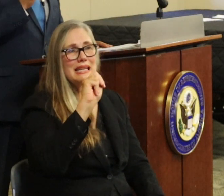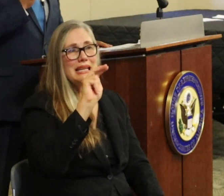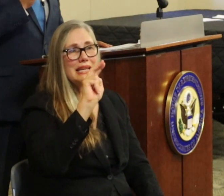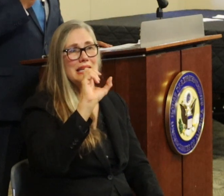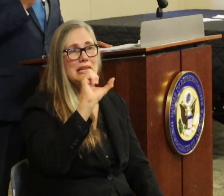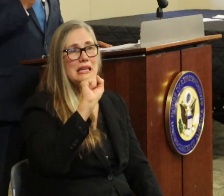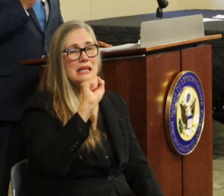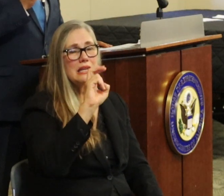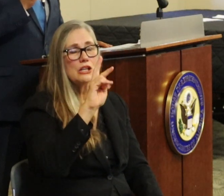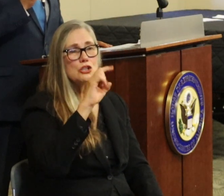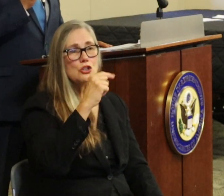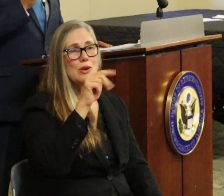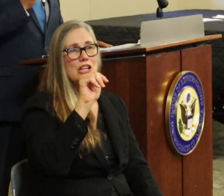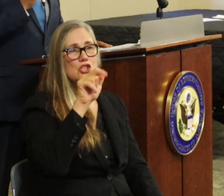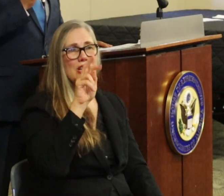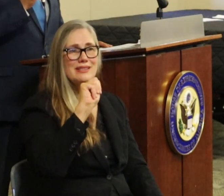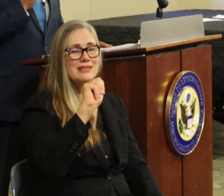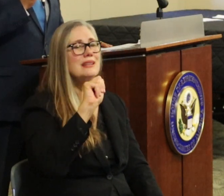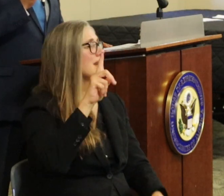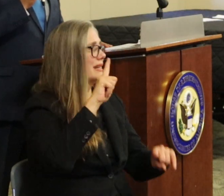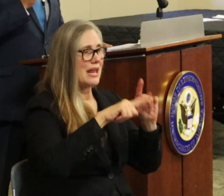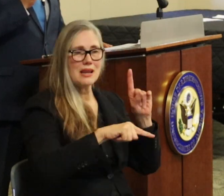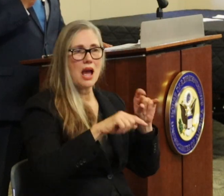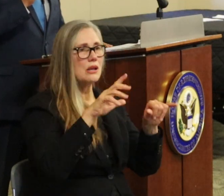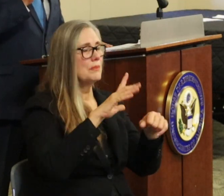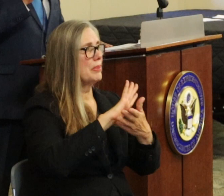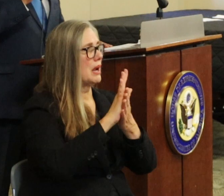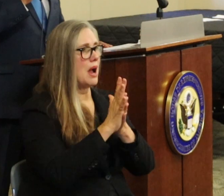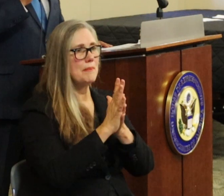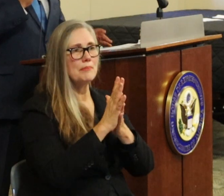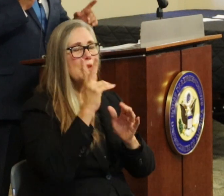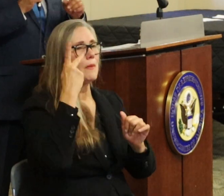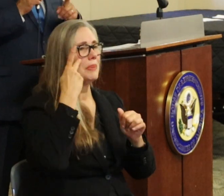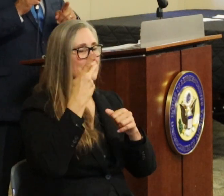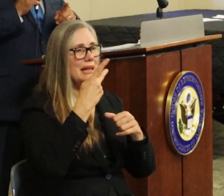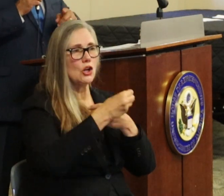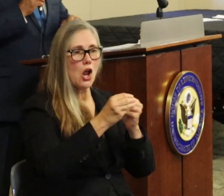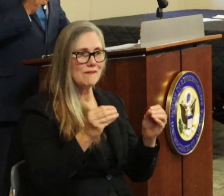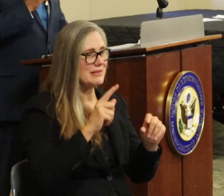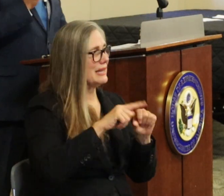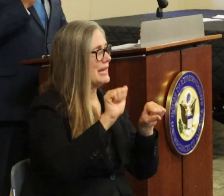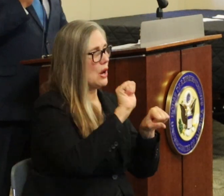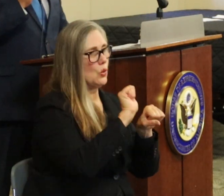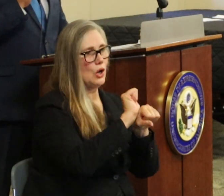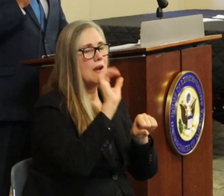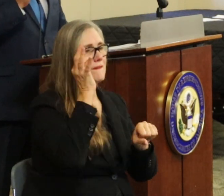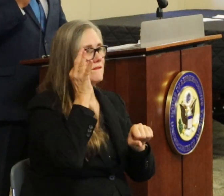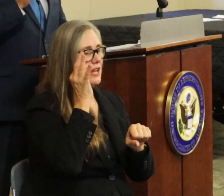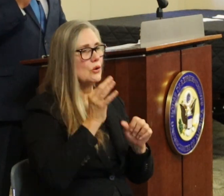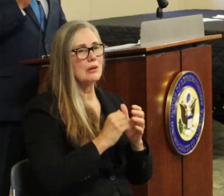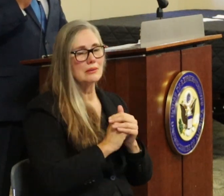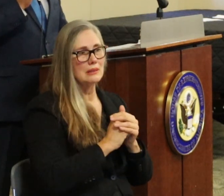government cannot hold political office or work for the federal government. Thank you for reminding me. And I would